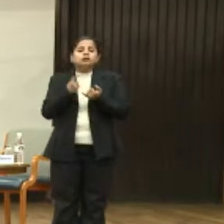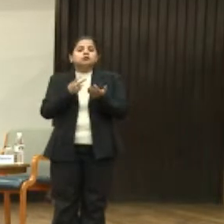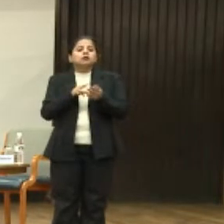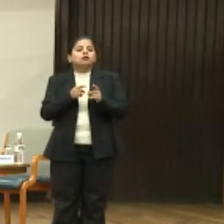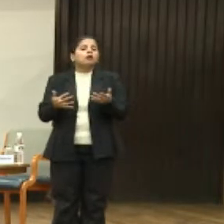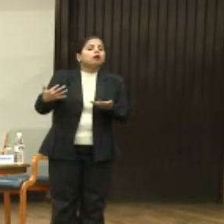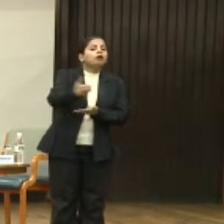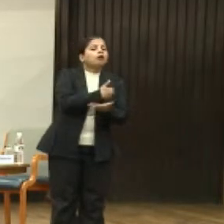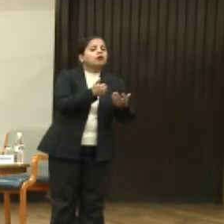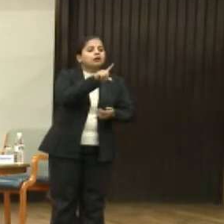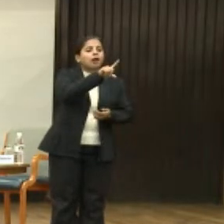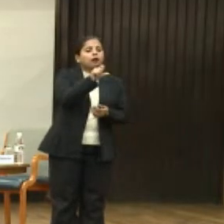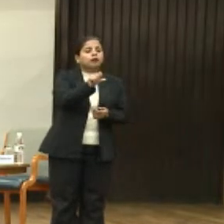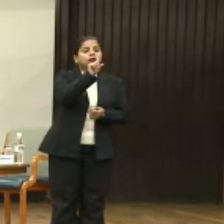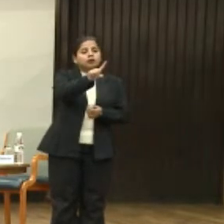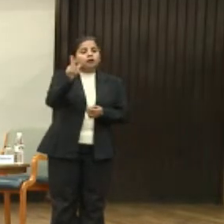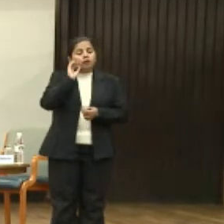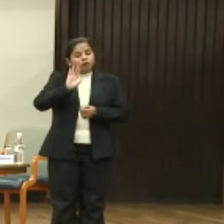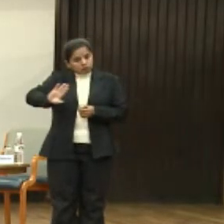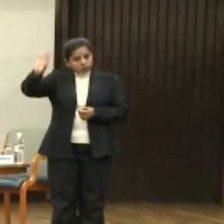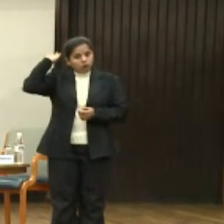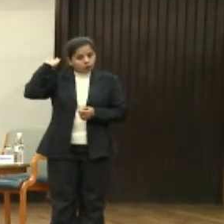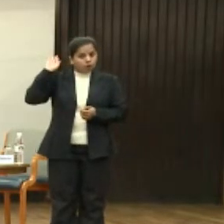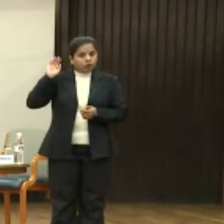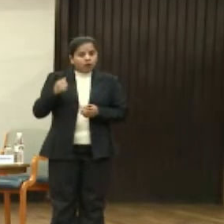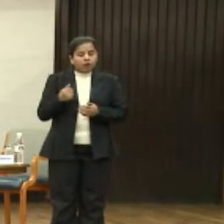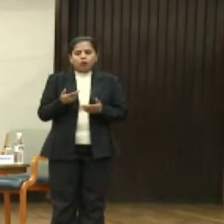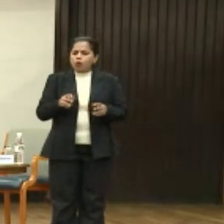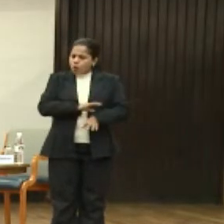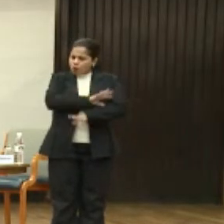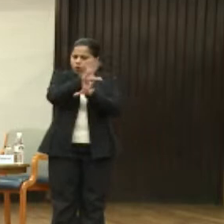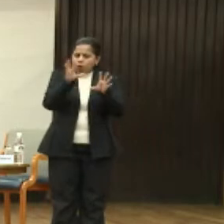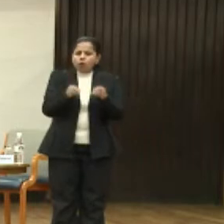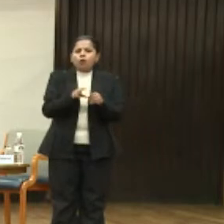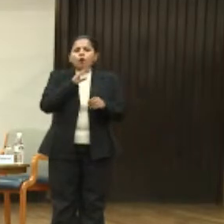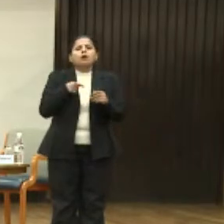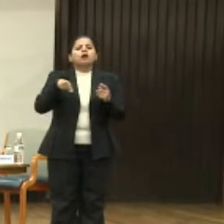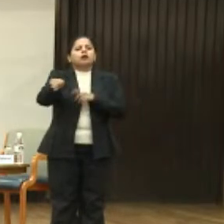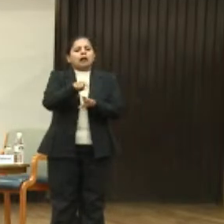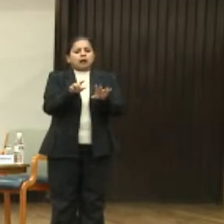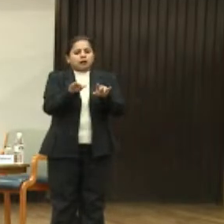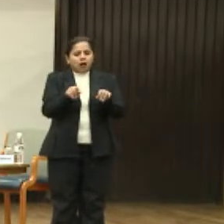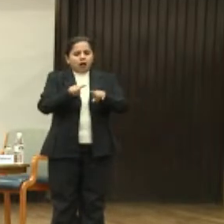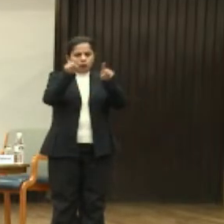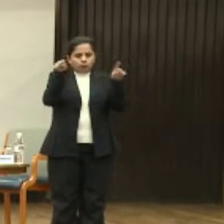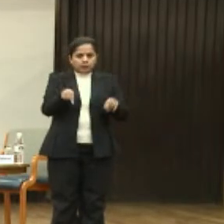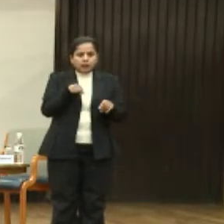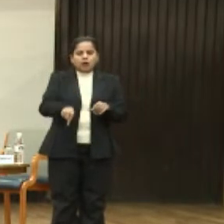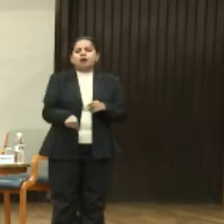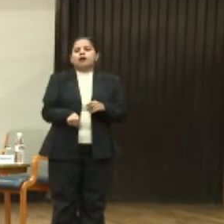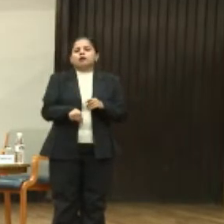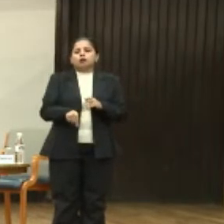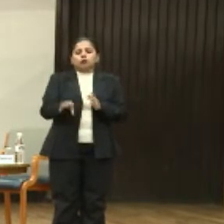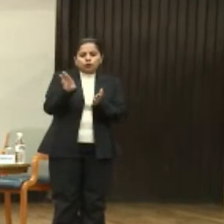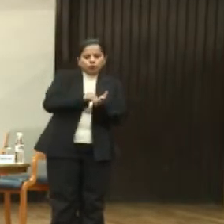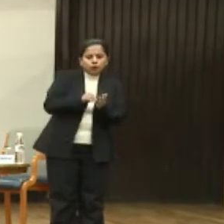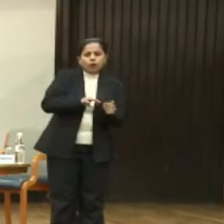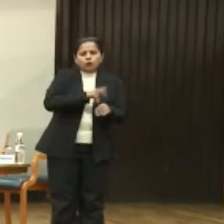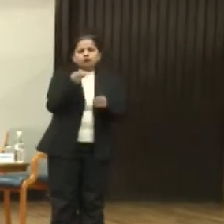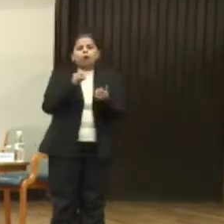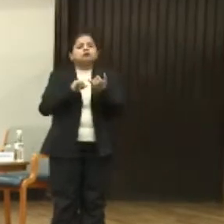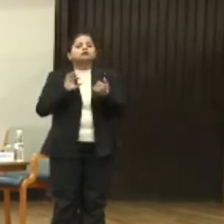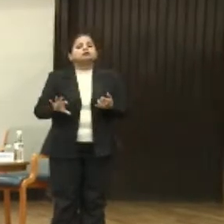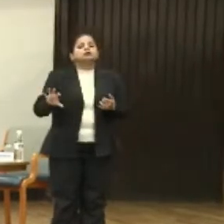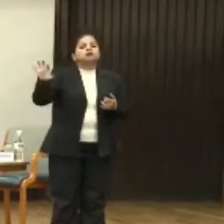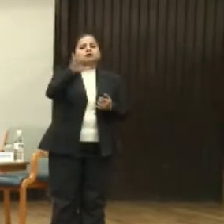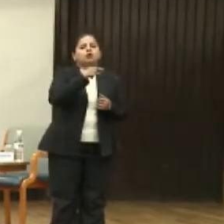was 1911? So all the computerization of land records in some states